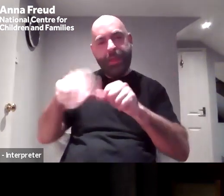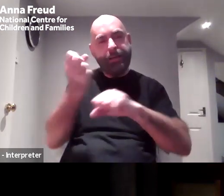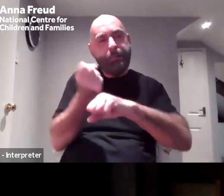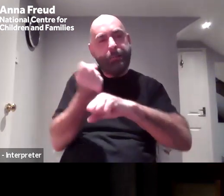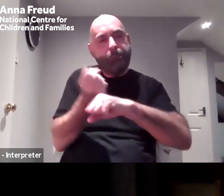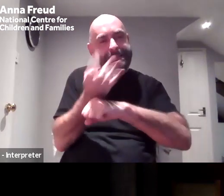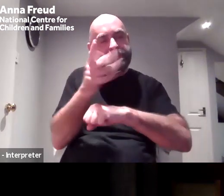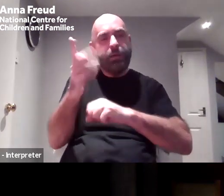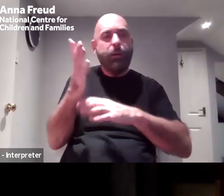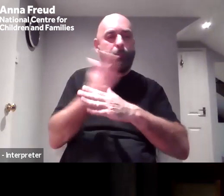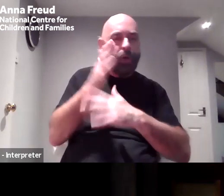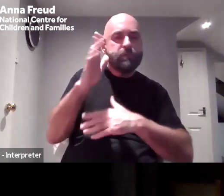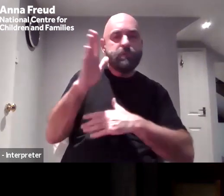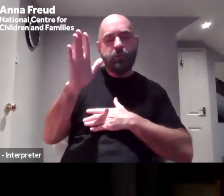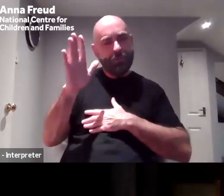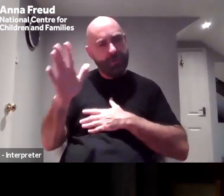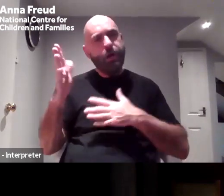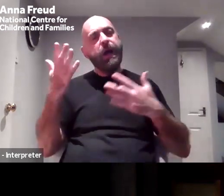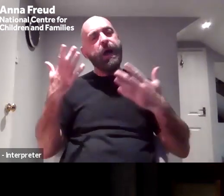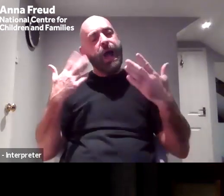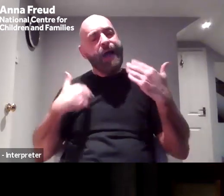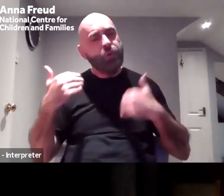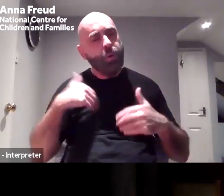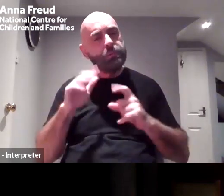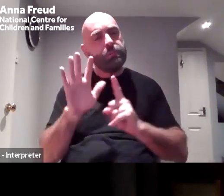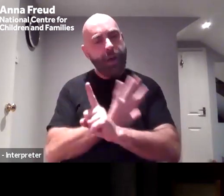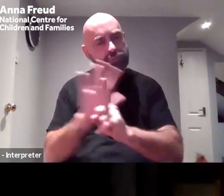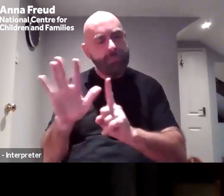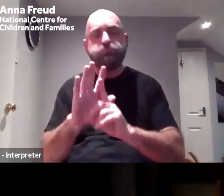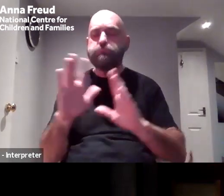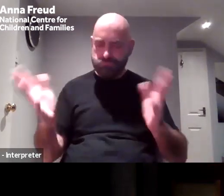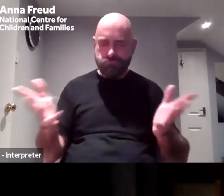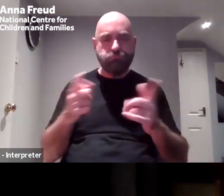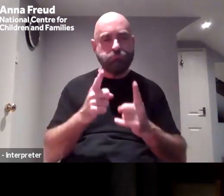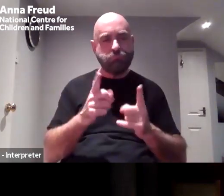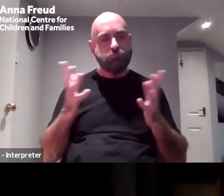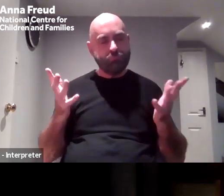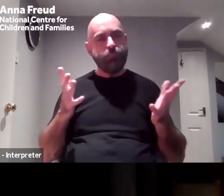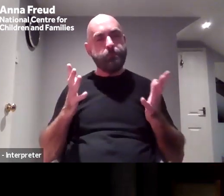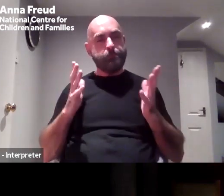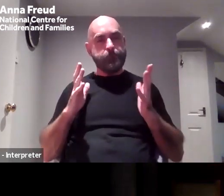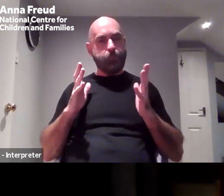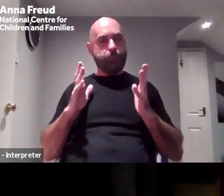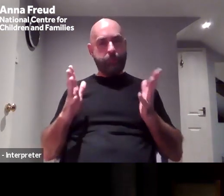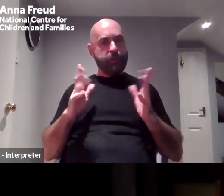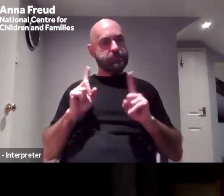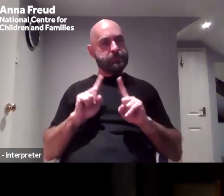kids, because they come from more affluent backgrounds and so on and so forth. But it's very